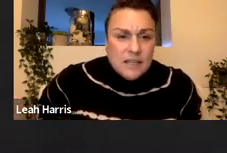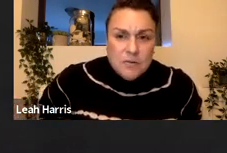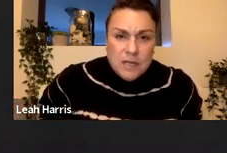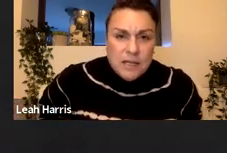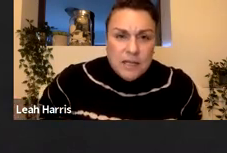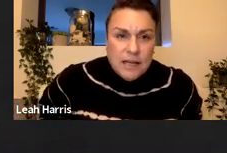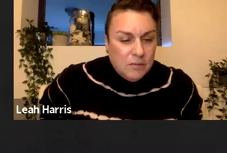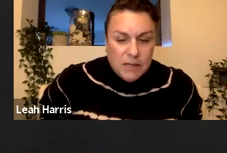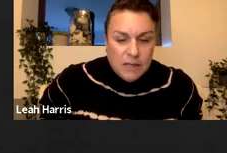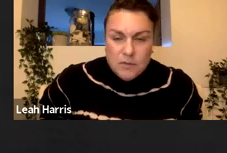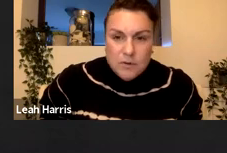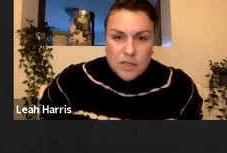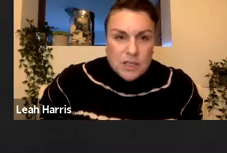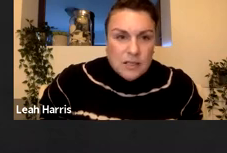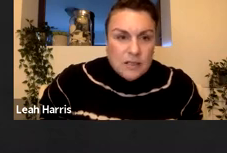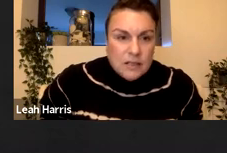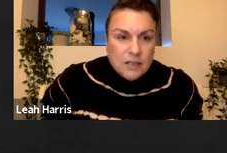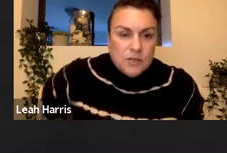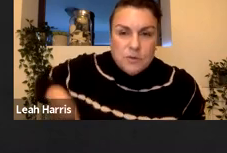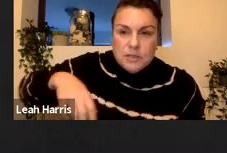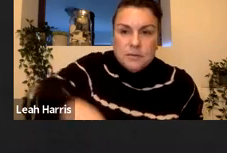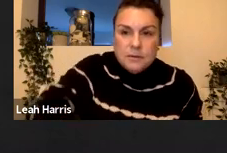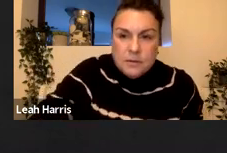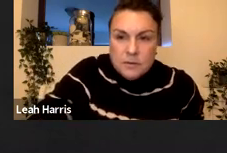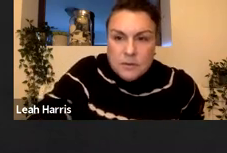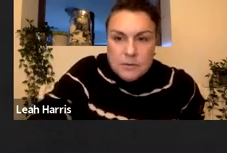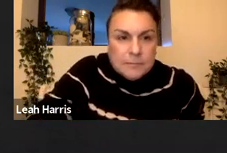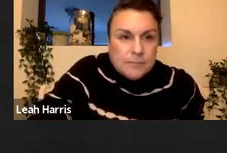that either of you wanted to add about the overarching issues